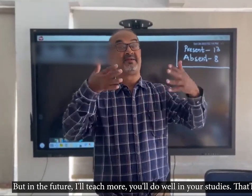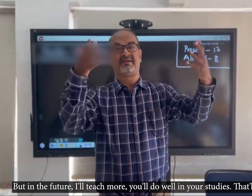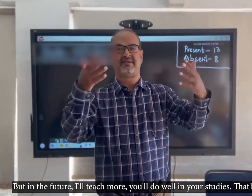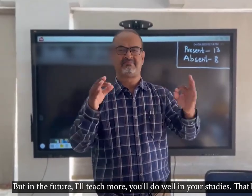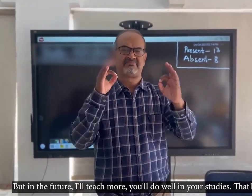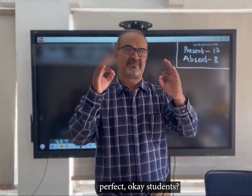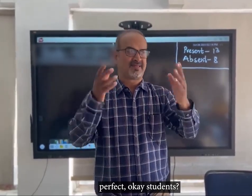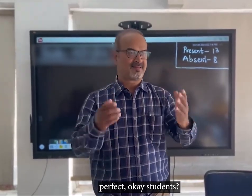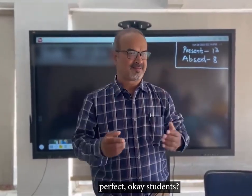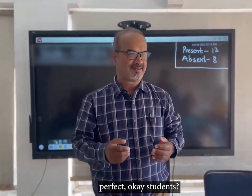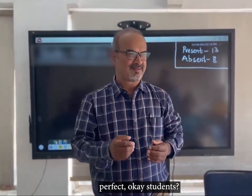students?